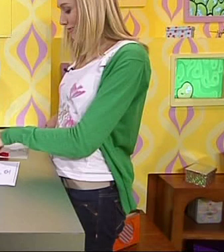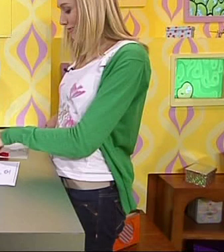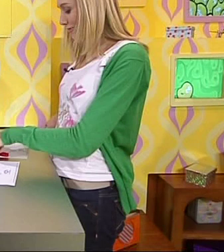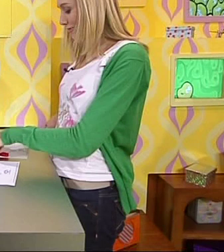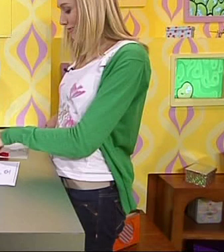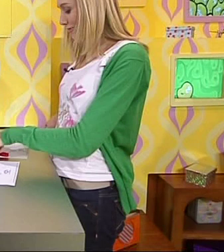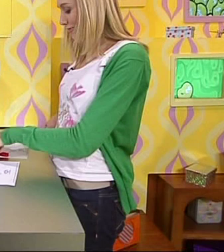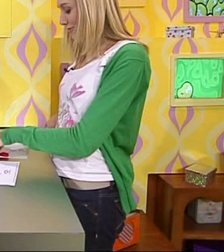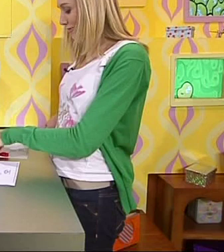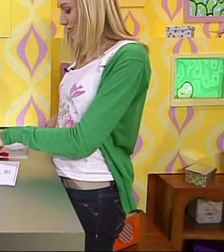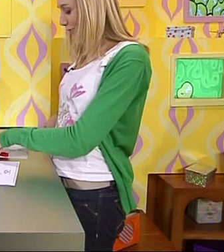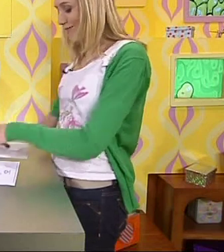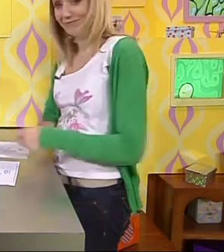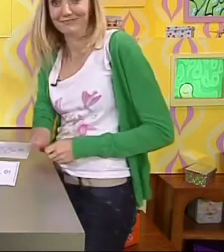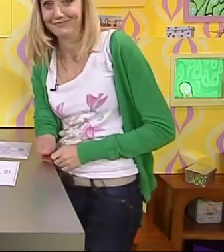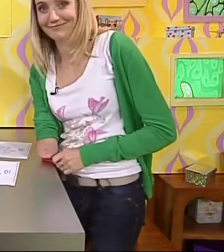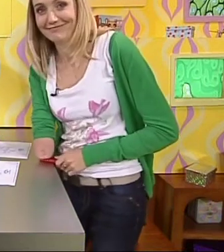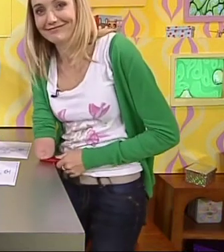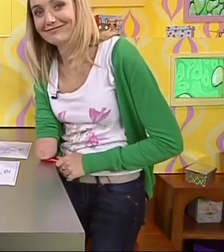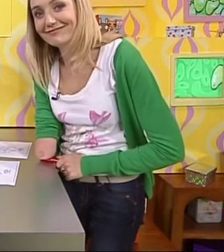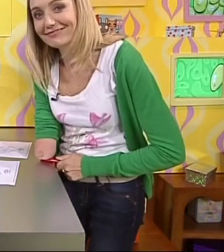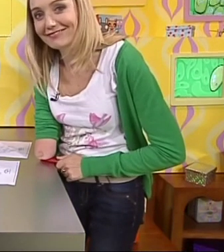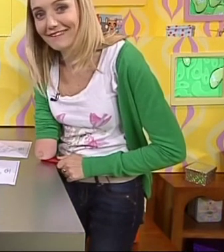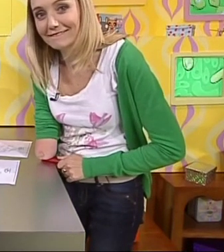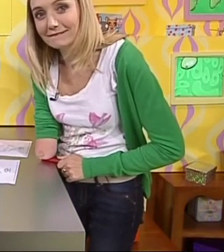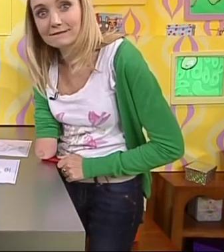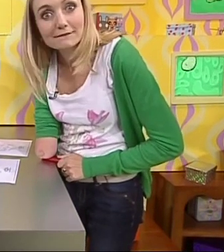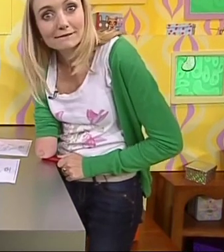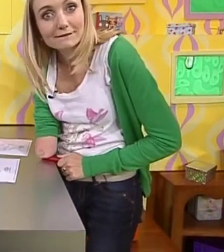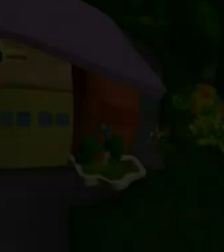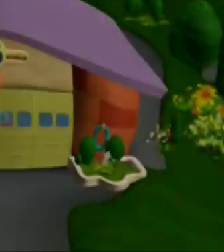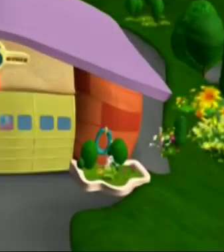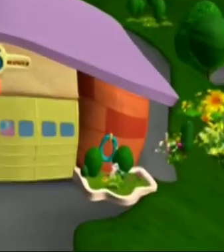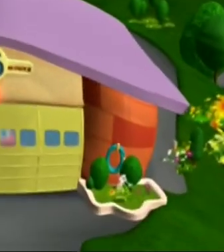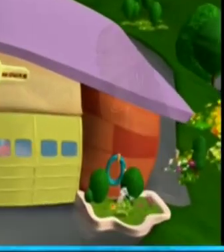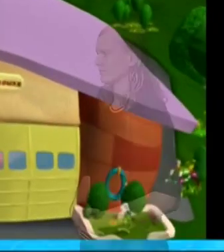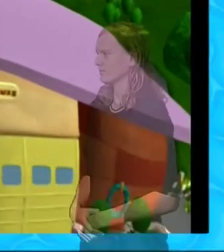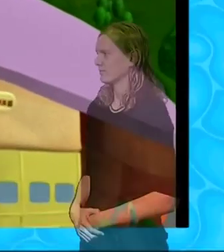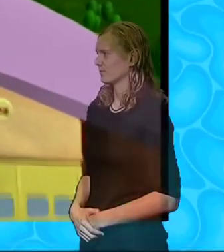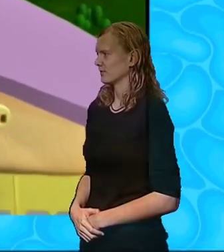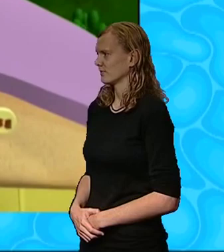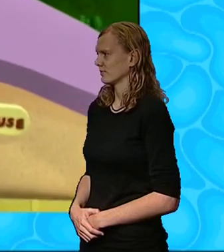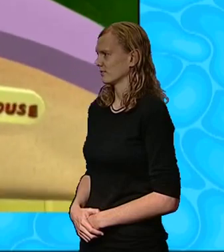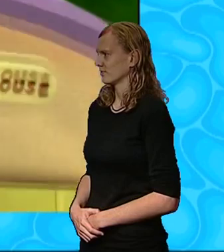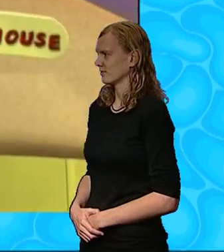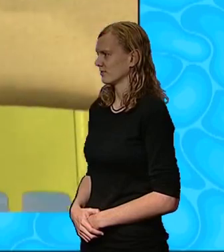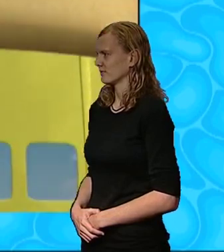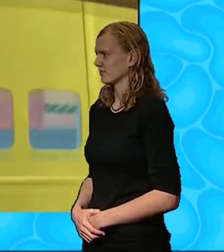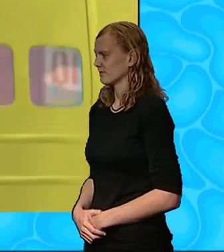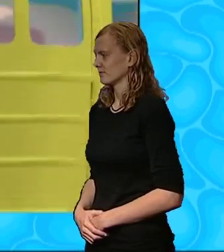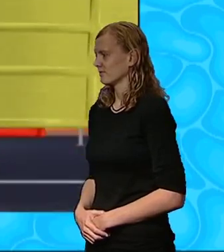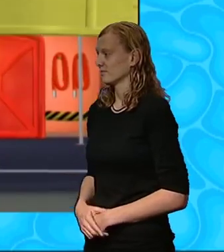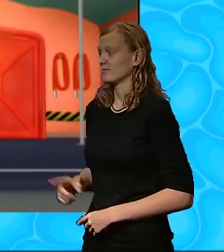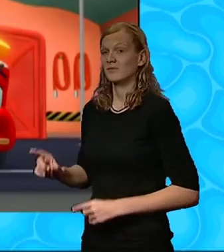colour yours in red, though, if you like. OK, great. What colour would you colour your Finley in? Finley the fire